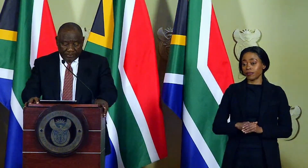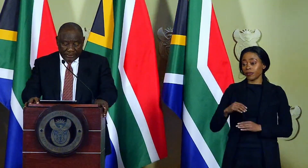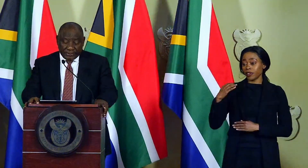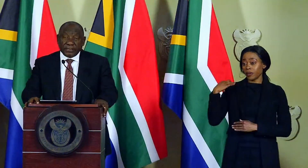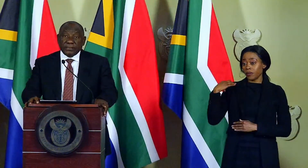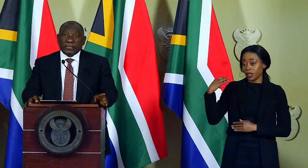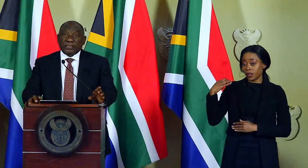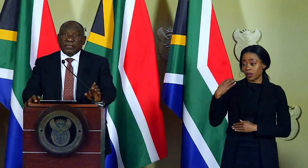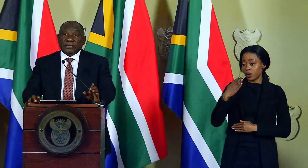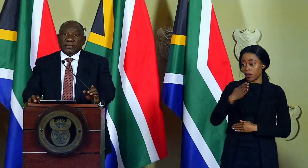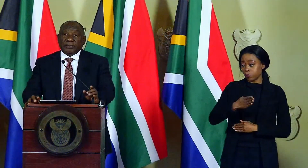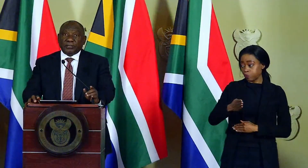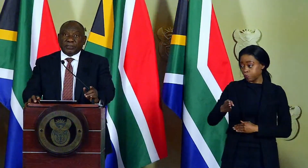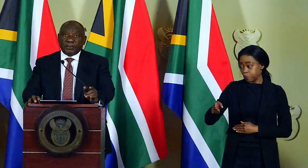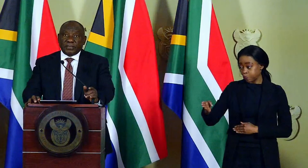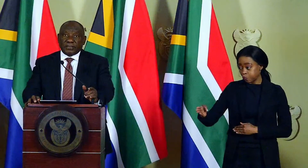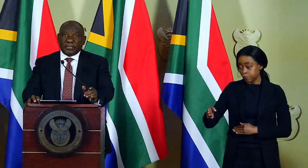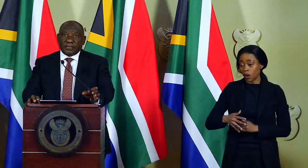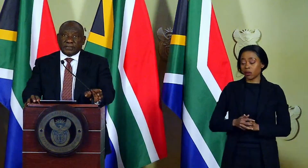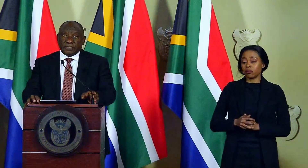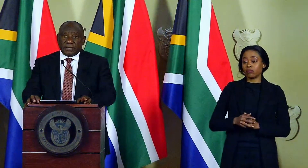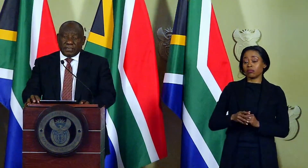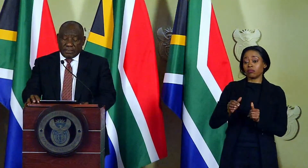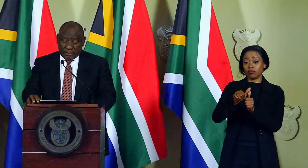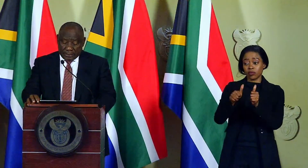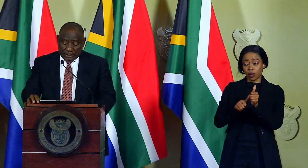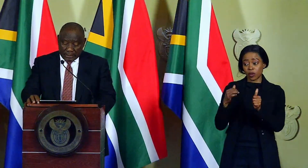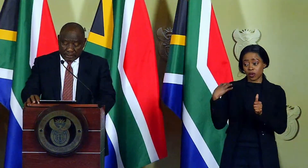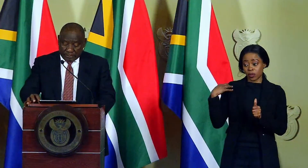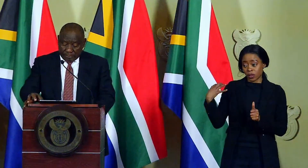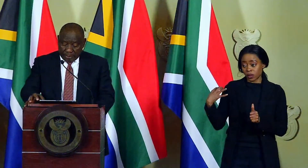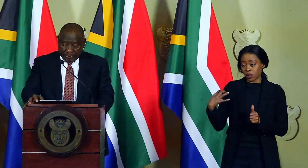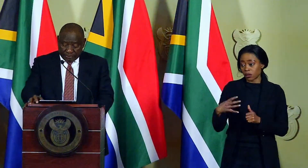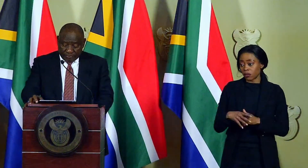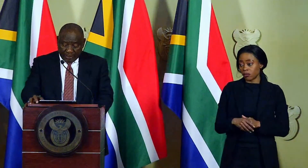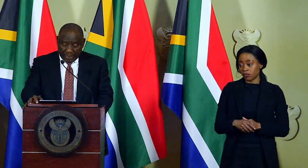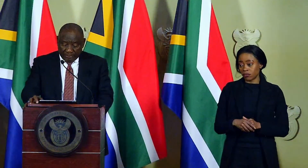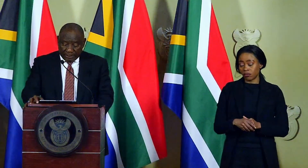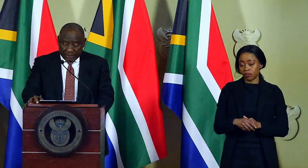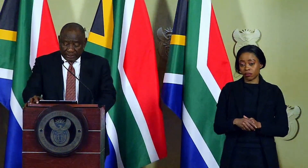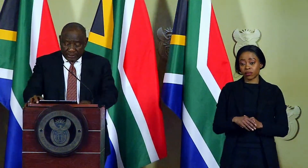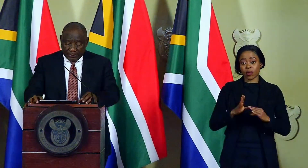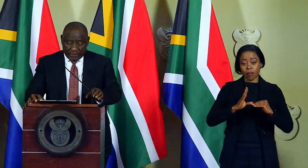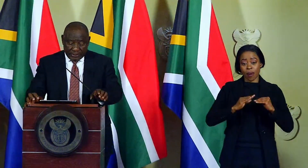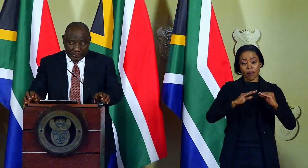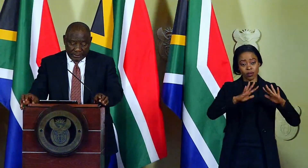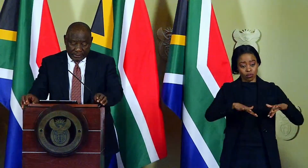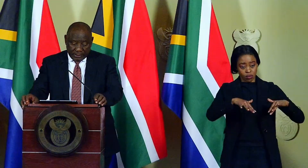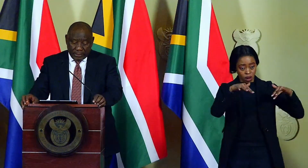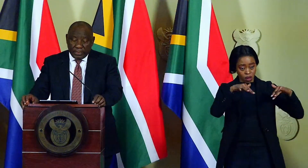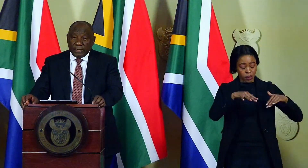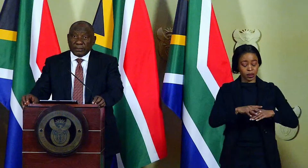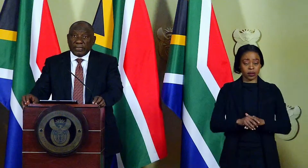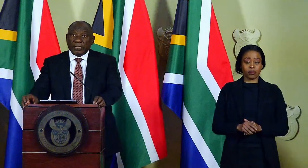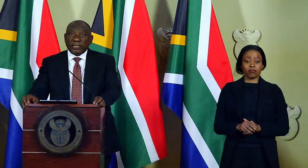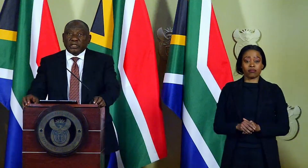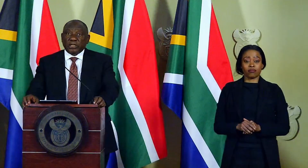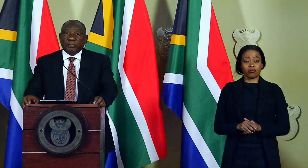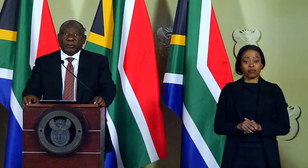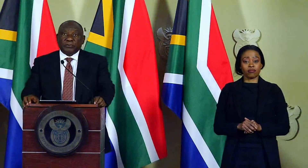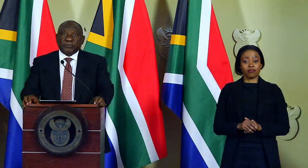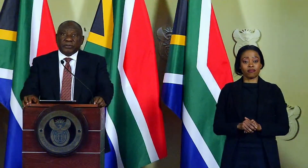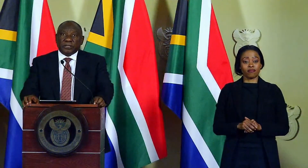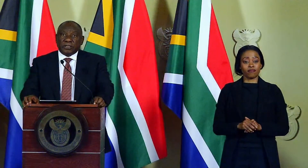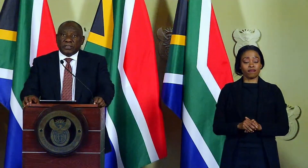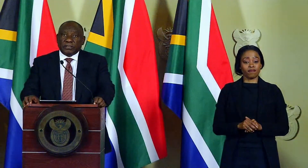ministers here present and deputy ministers, members of parliament, and the